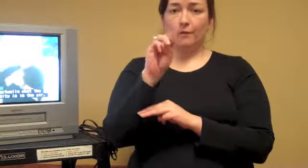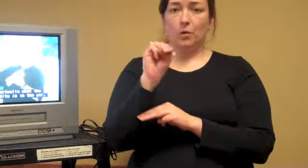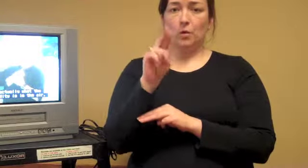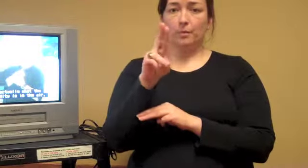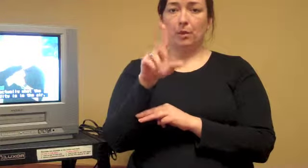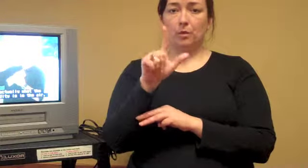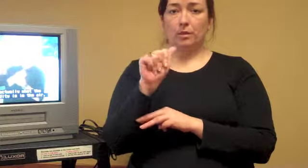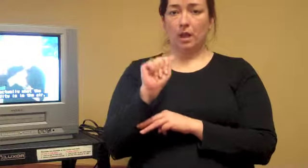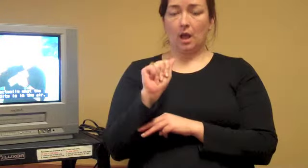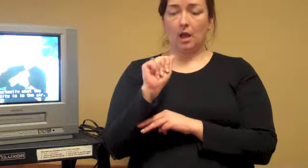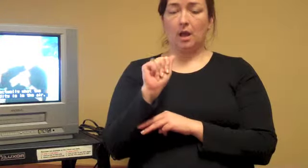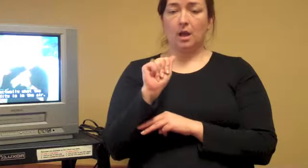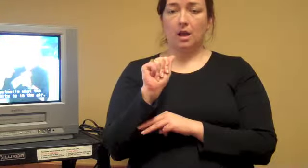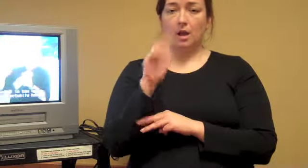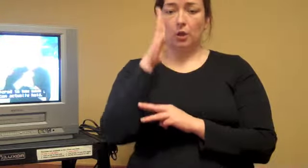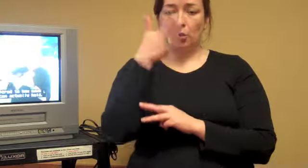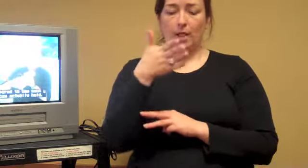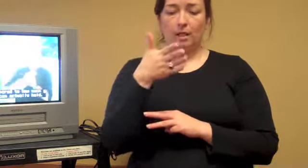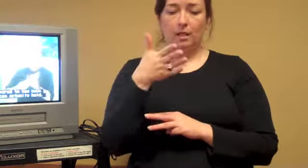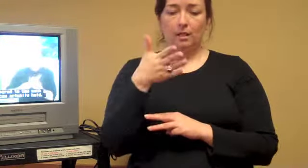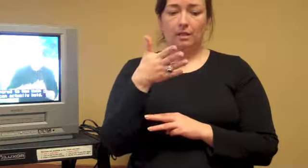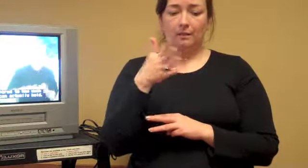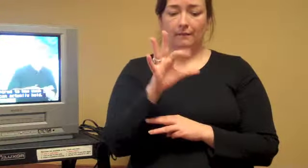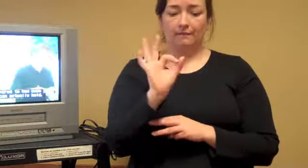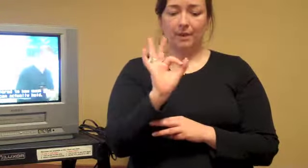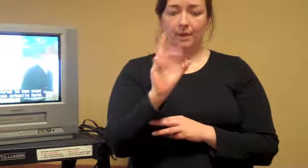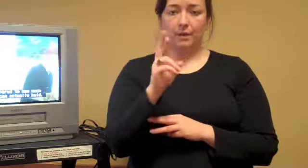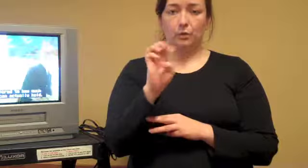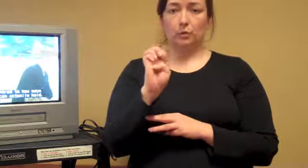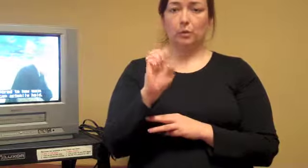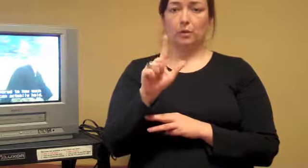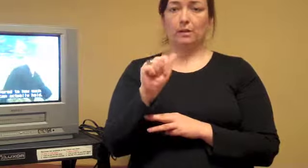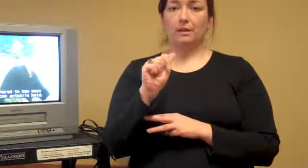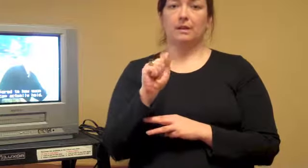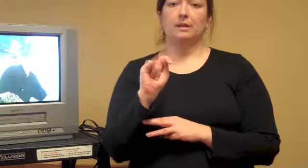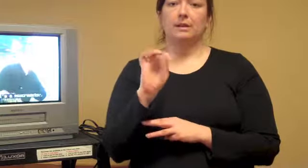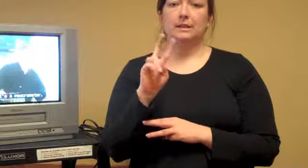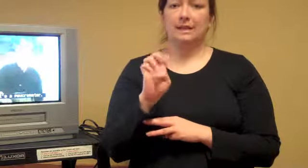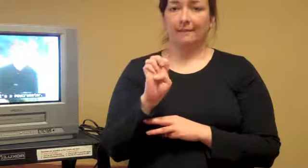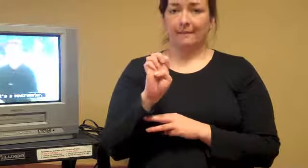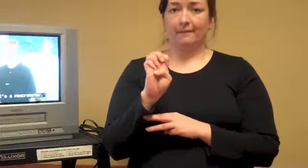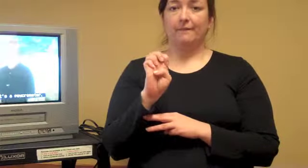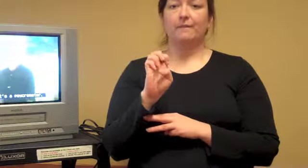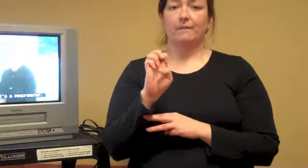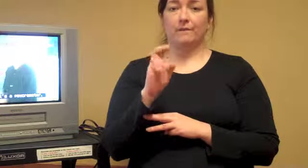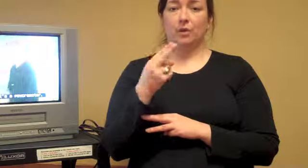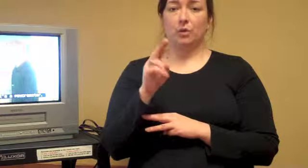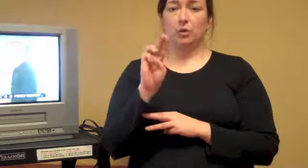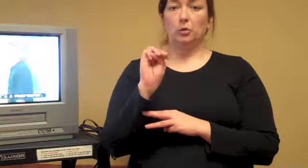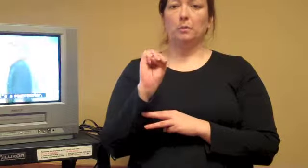the humidity is in the air compared to how much it can actually hold. That's the psychrometer.